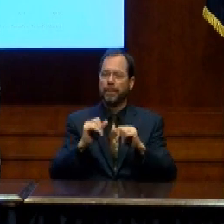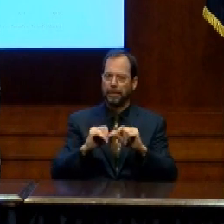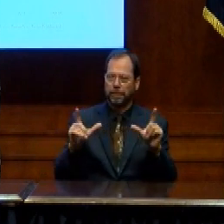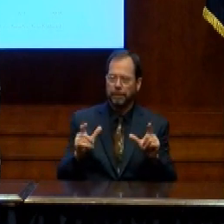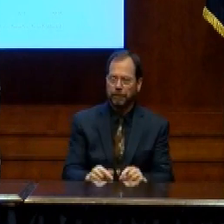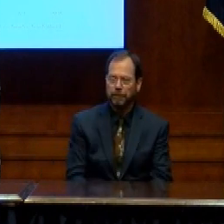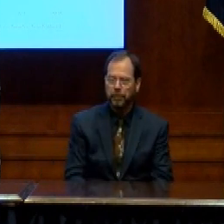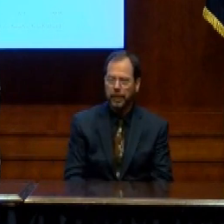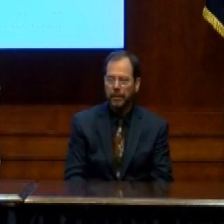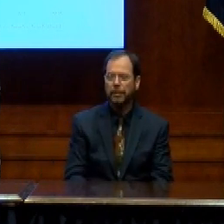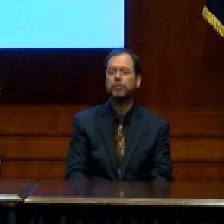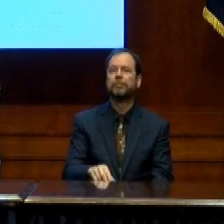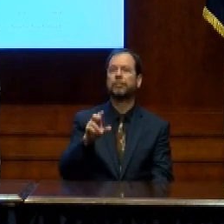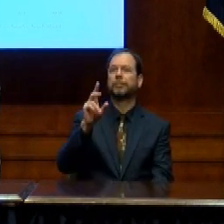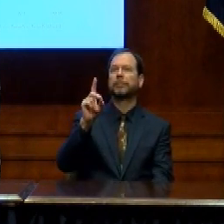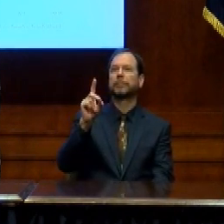slide.